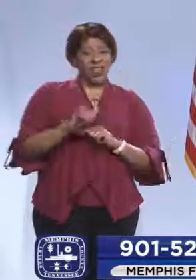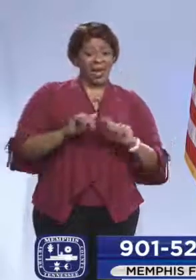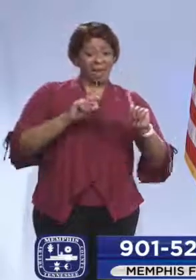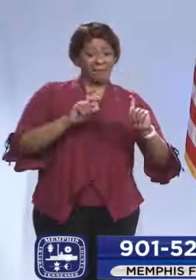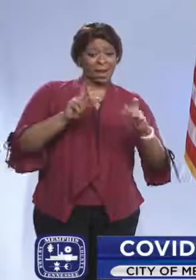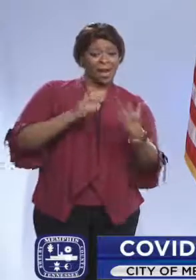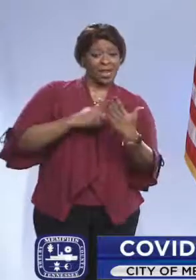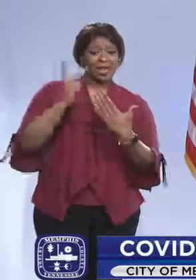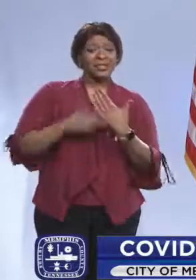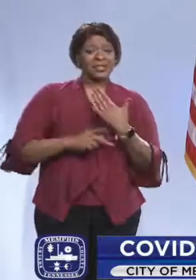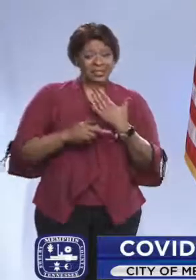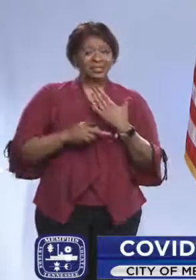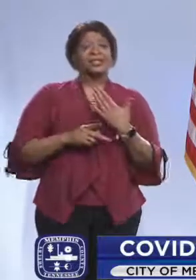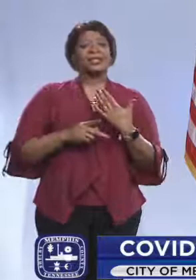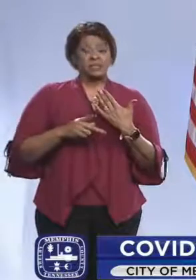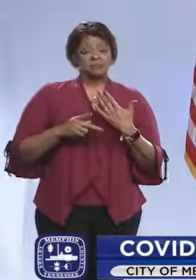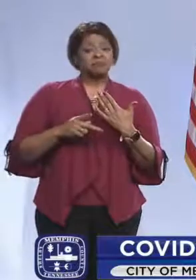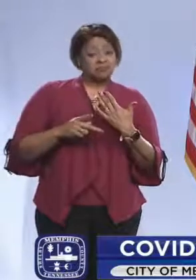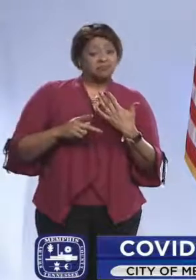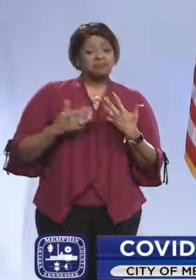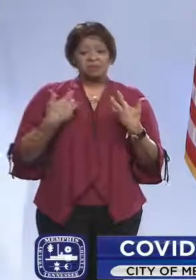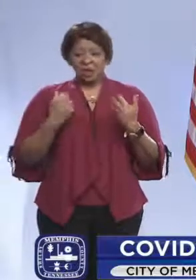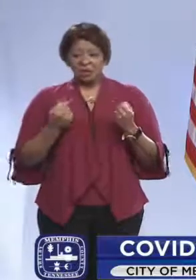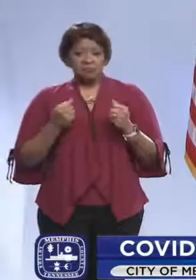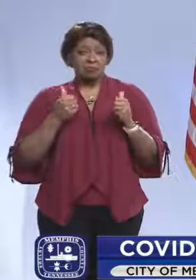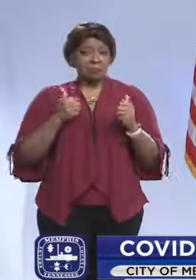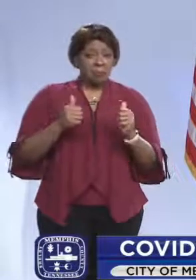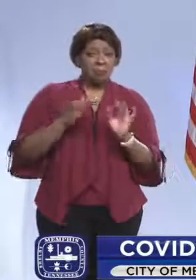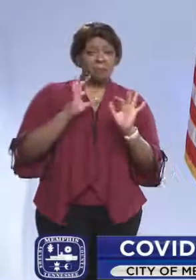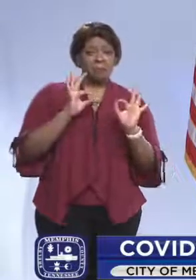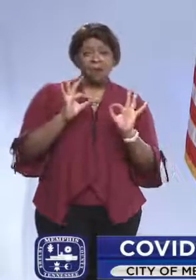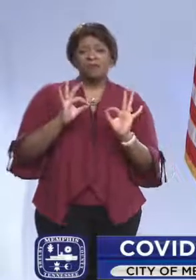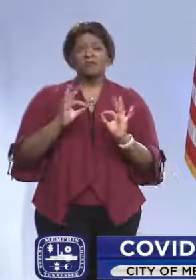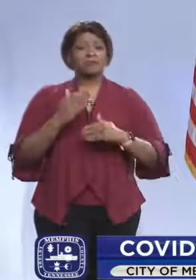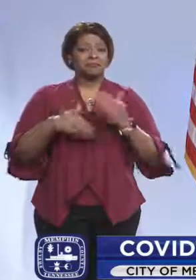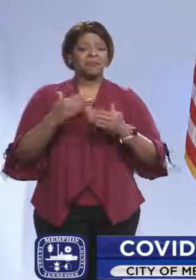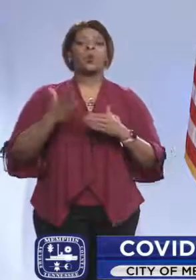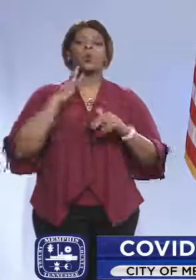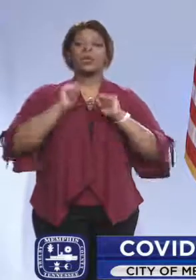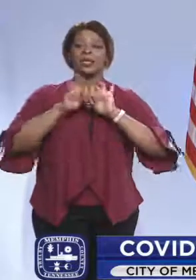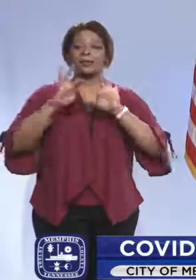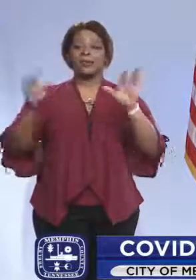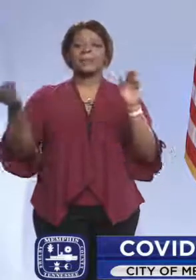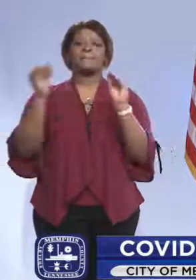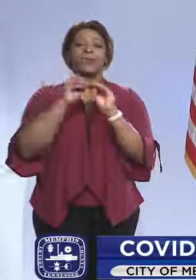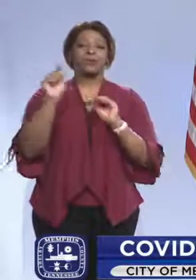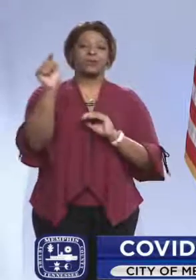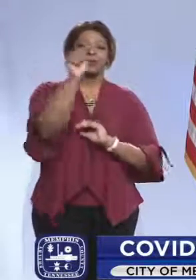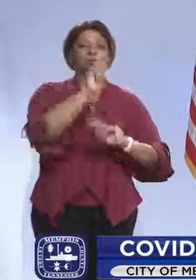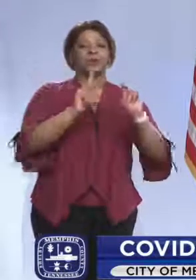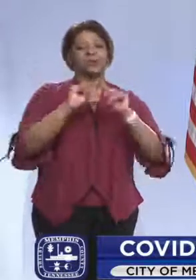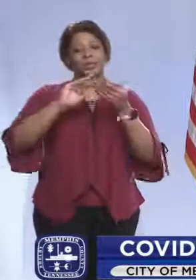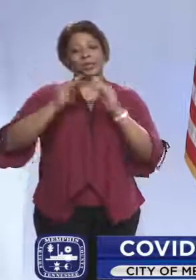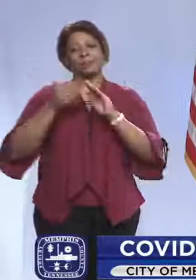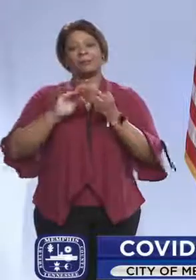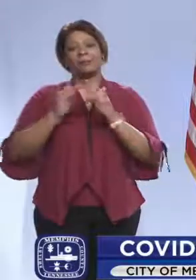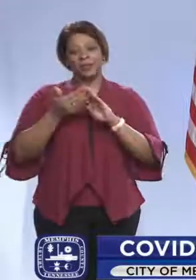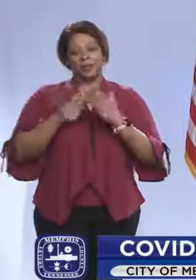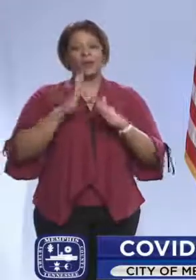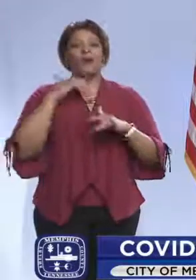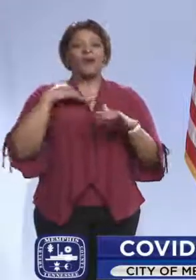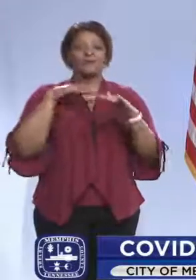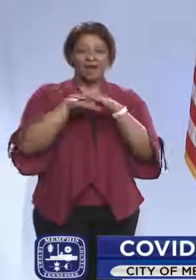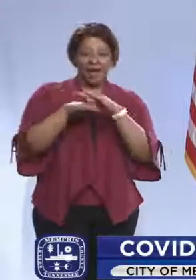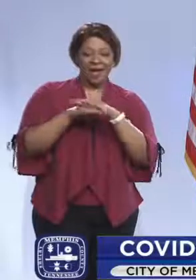will, I'm confident it's going to go well, and we'll be able to expand this and to be able to reach more people in the community that don't have